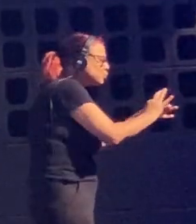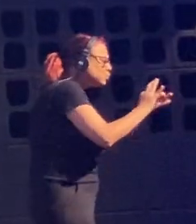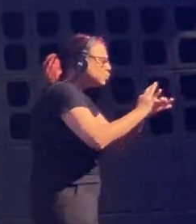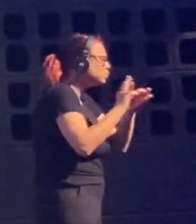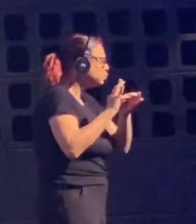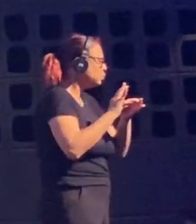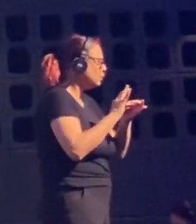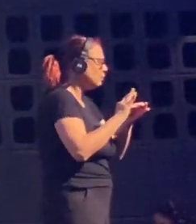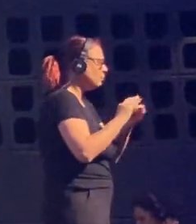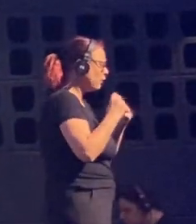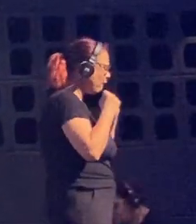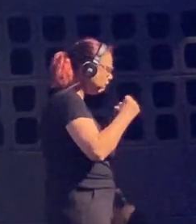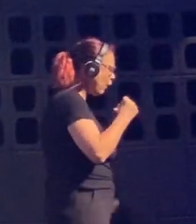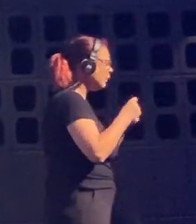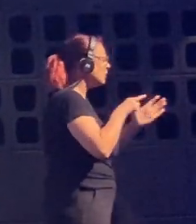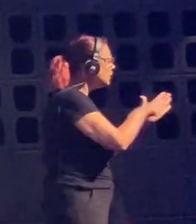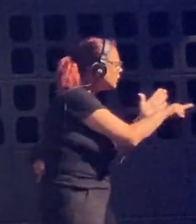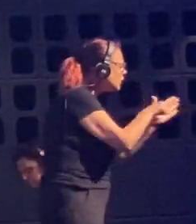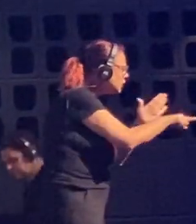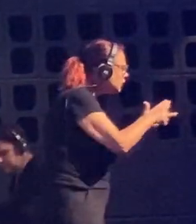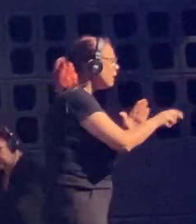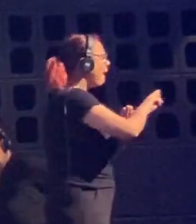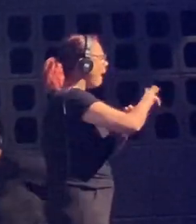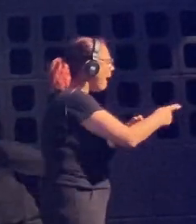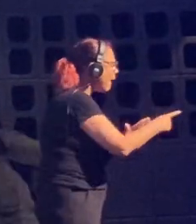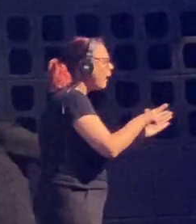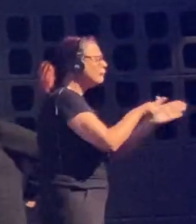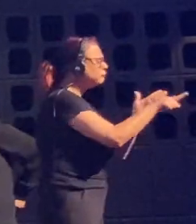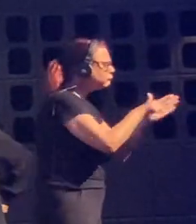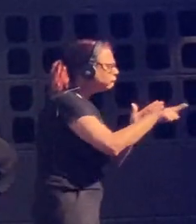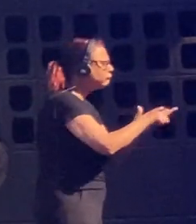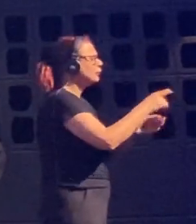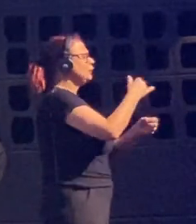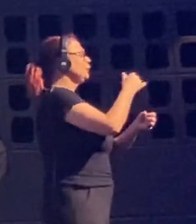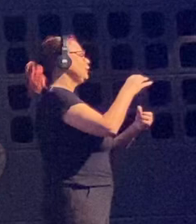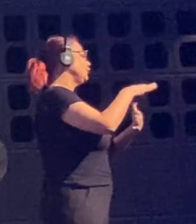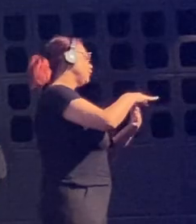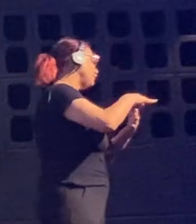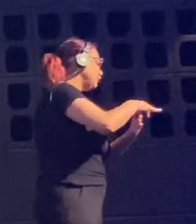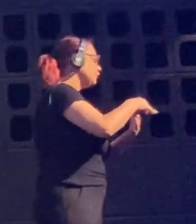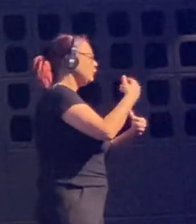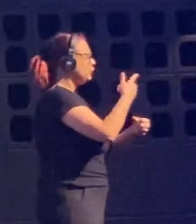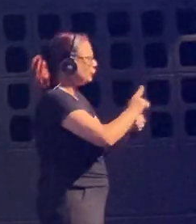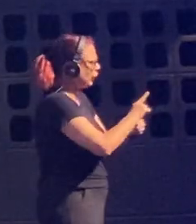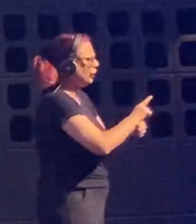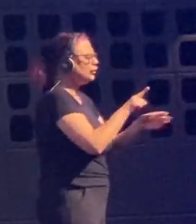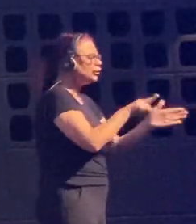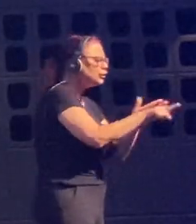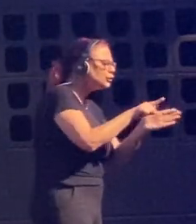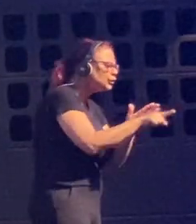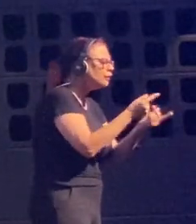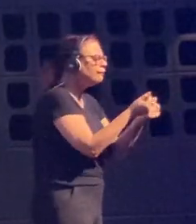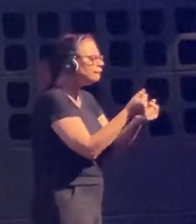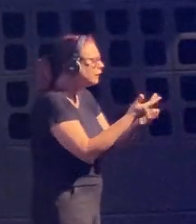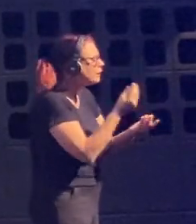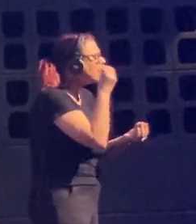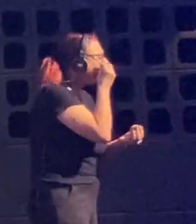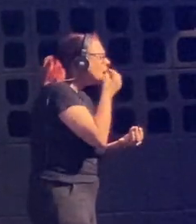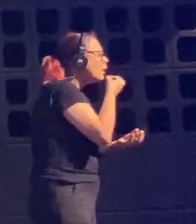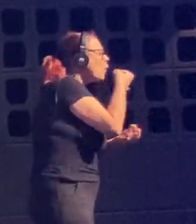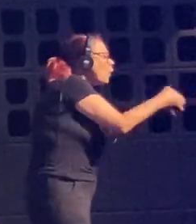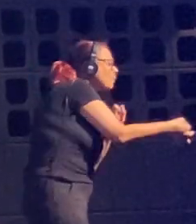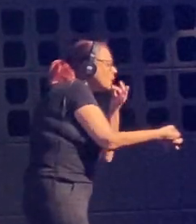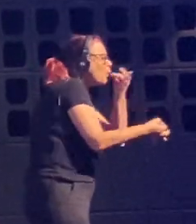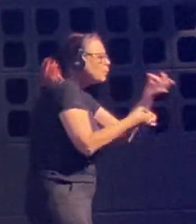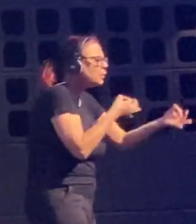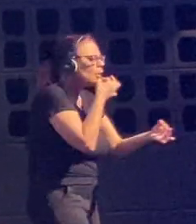to managers, to finance, hey, what does this mean? Could we do it in a different way? Because I feel that if we do it